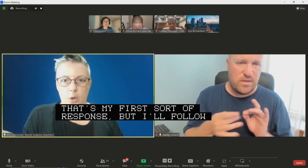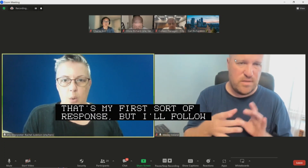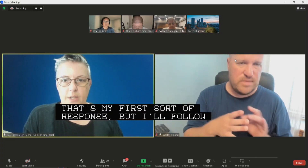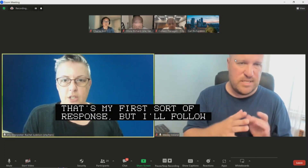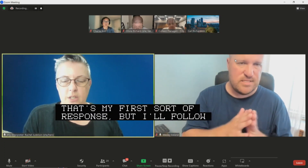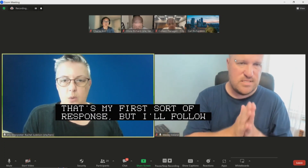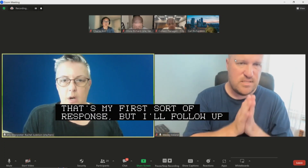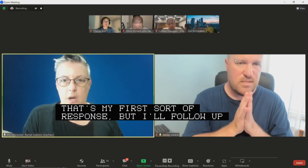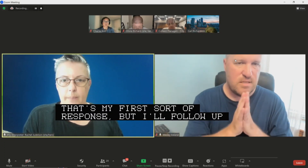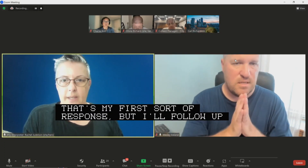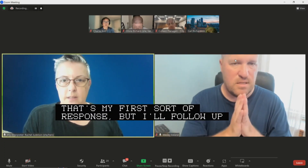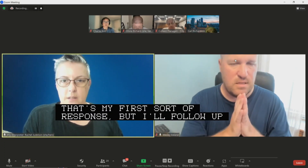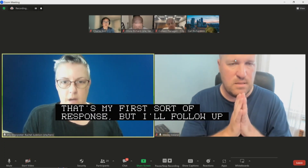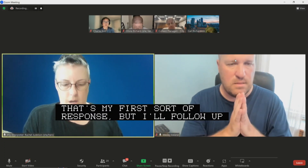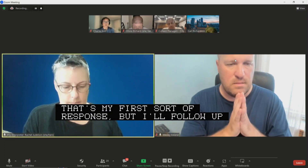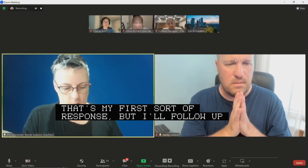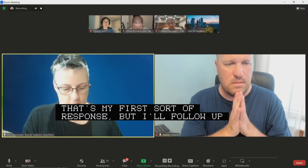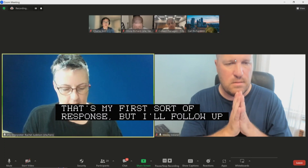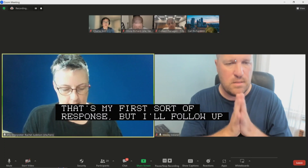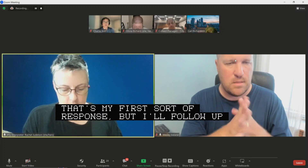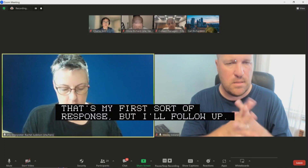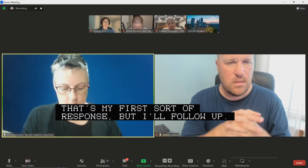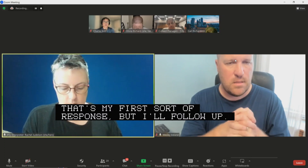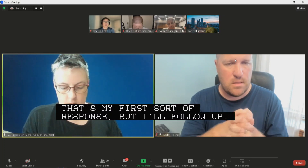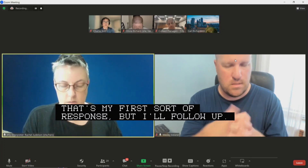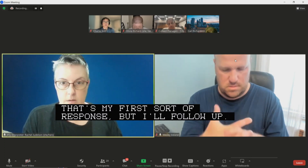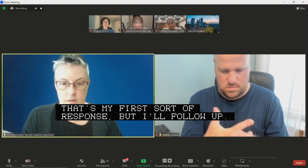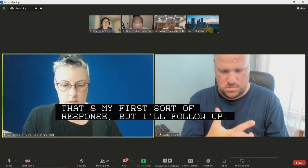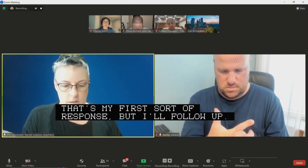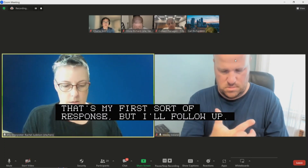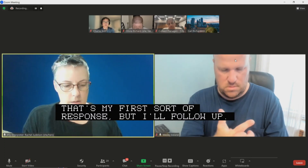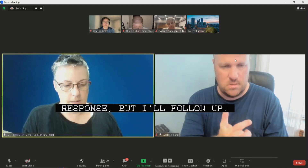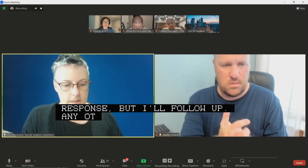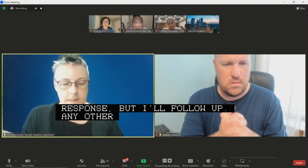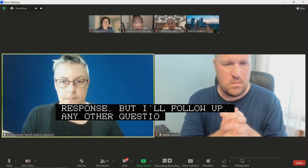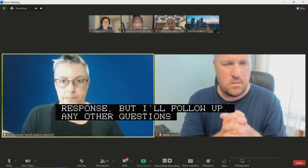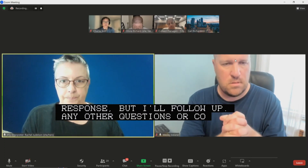Any other questions or comments about that?